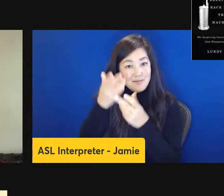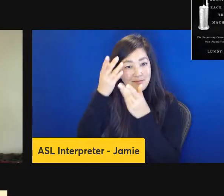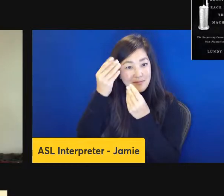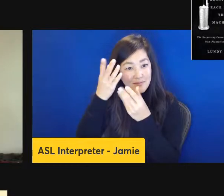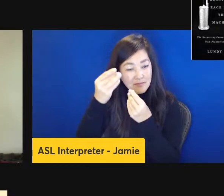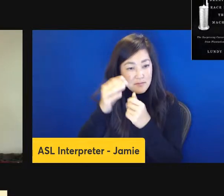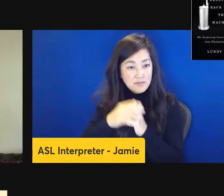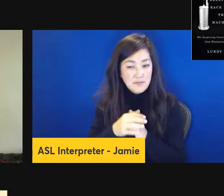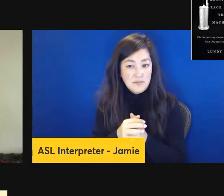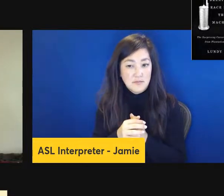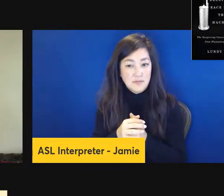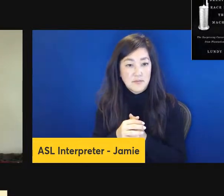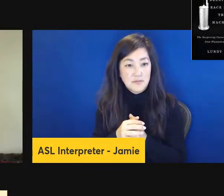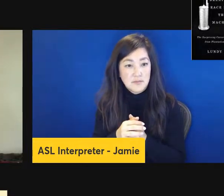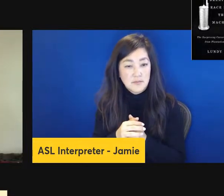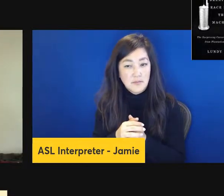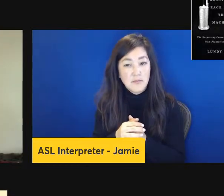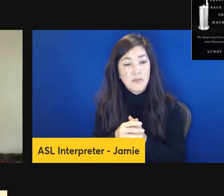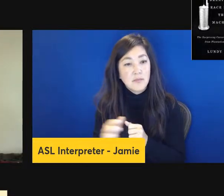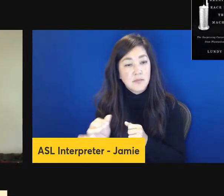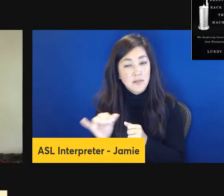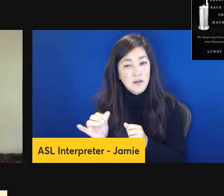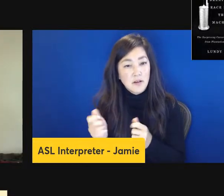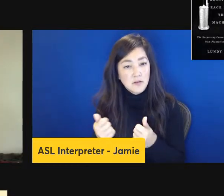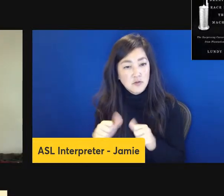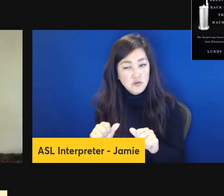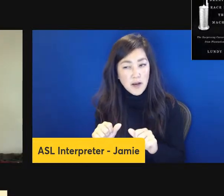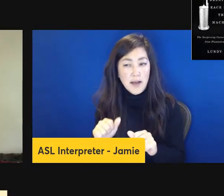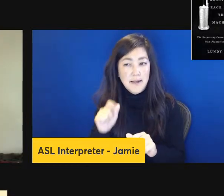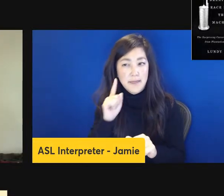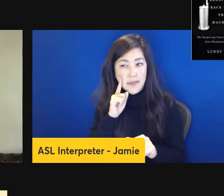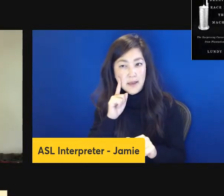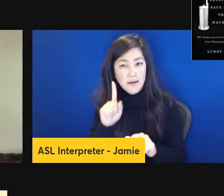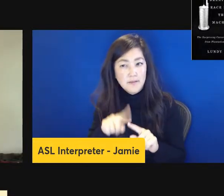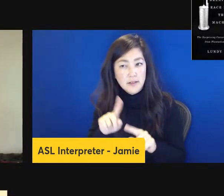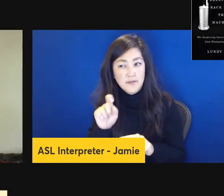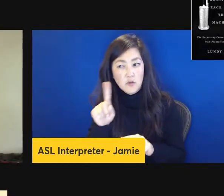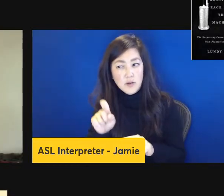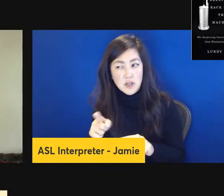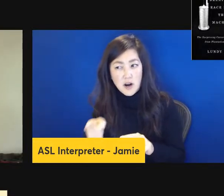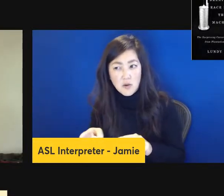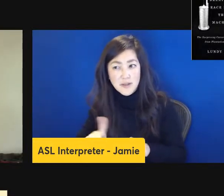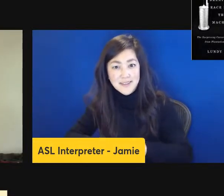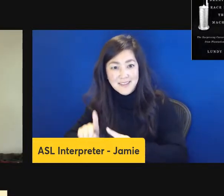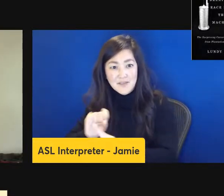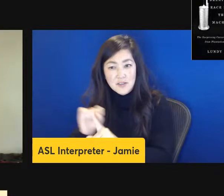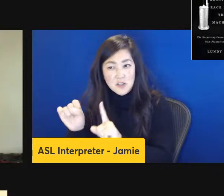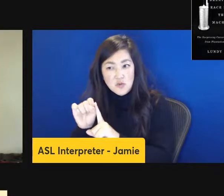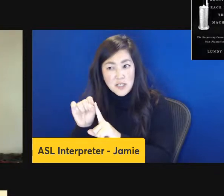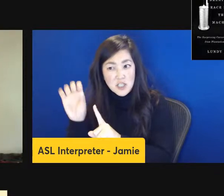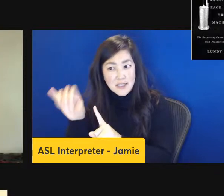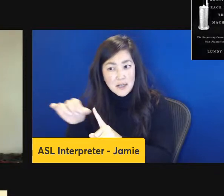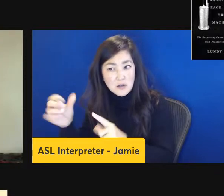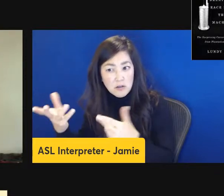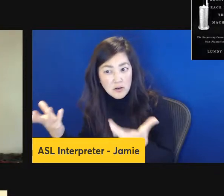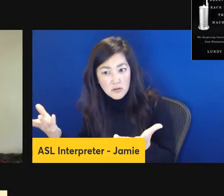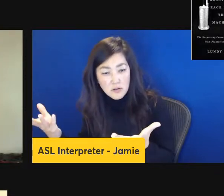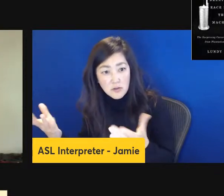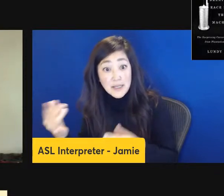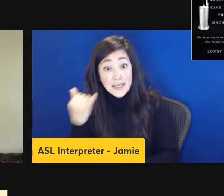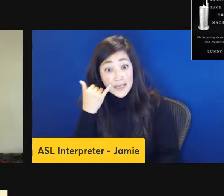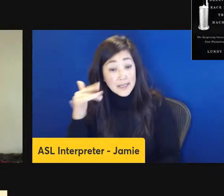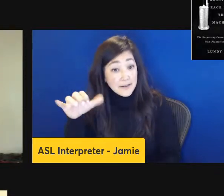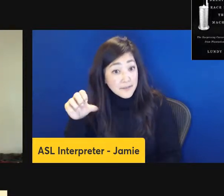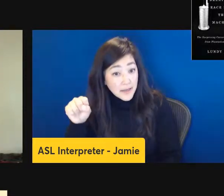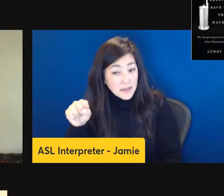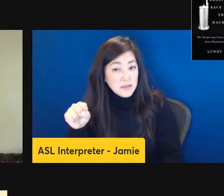to imagine certain questions. Are we at a different context right now? I think yes. So perhaps we